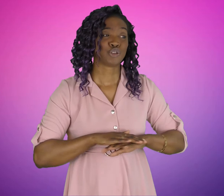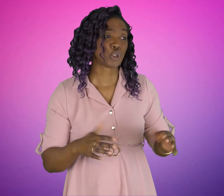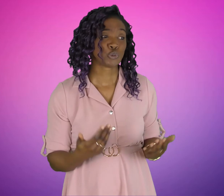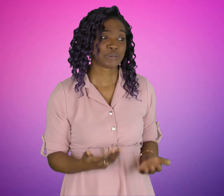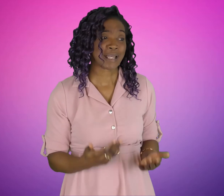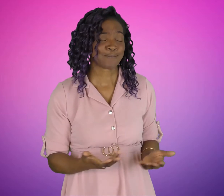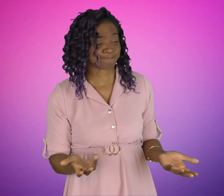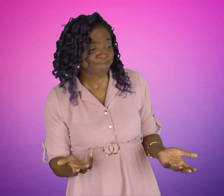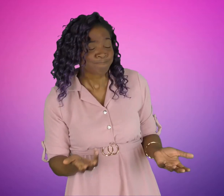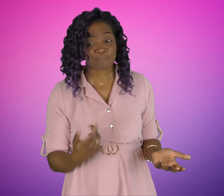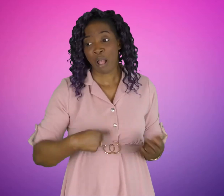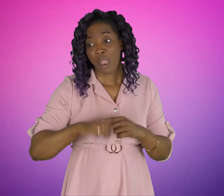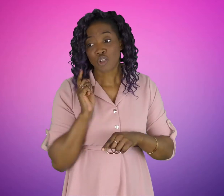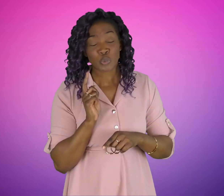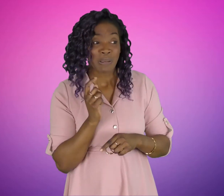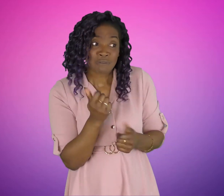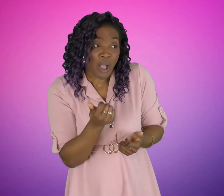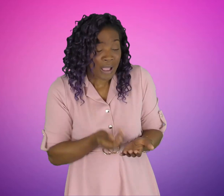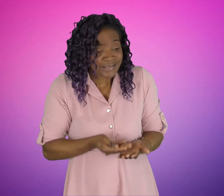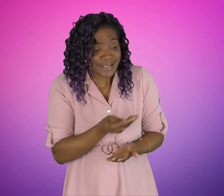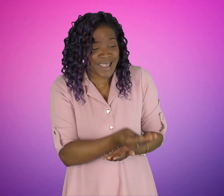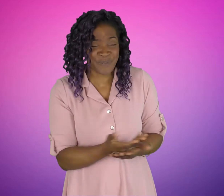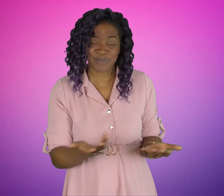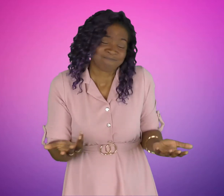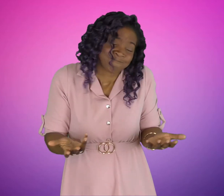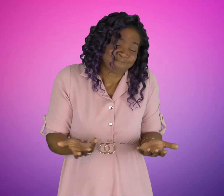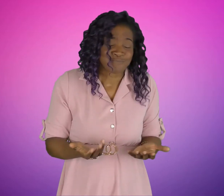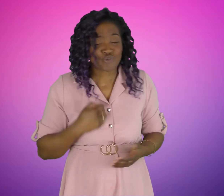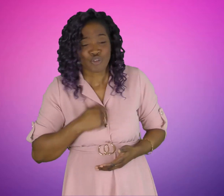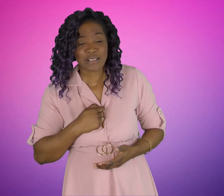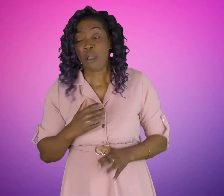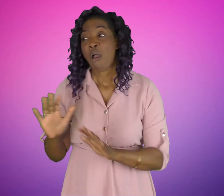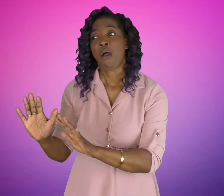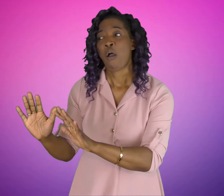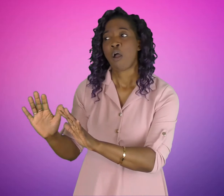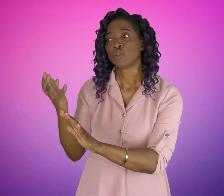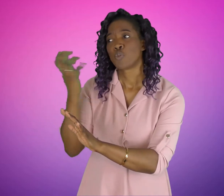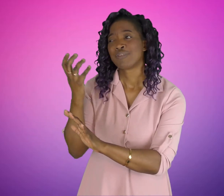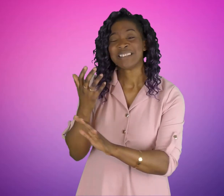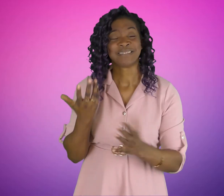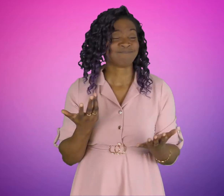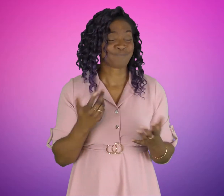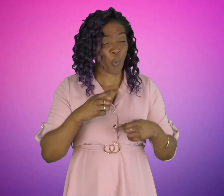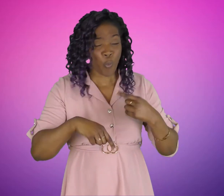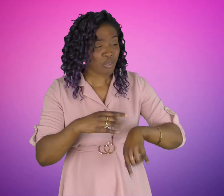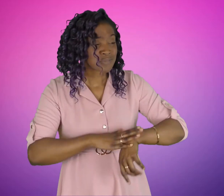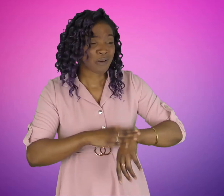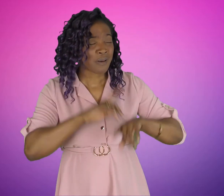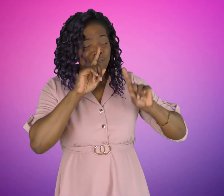grub last week, but, you know... I see. Can't be doing it all the time. Come on, chin